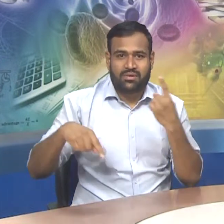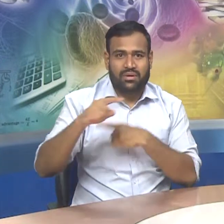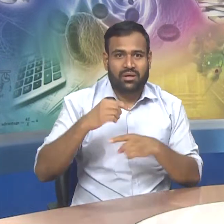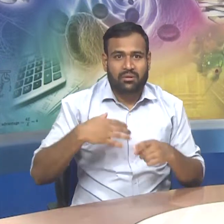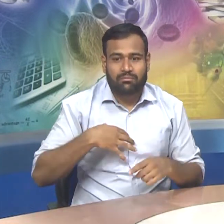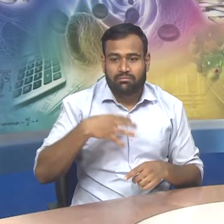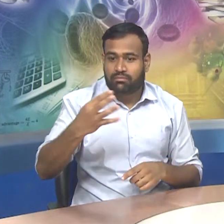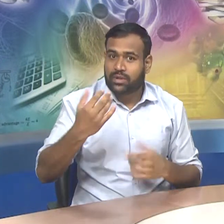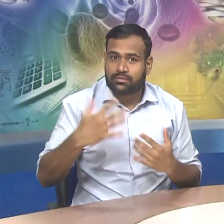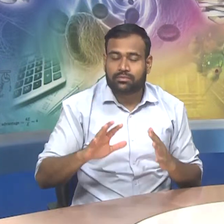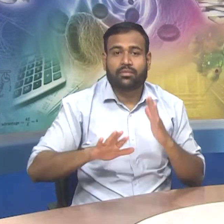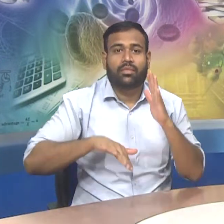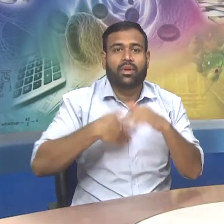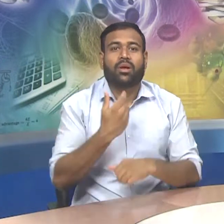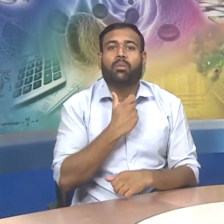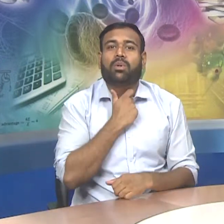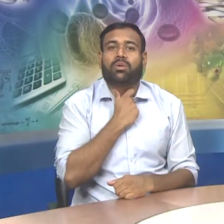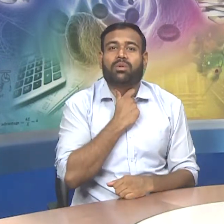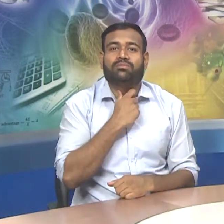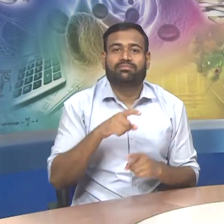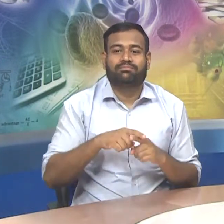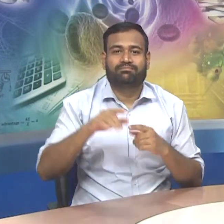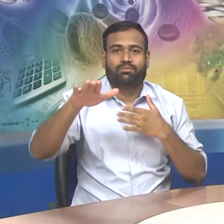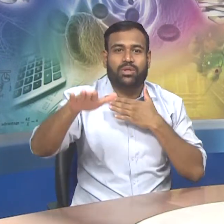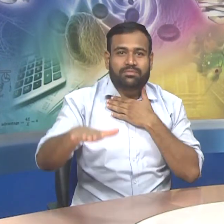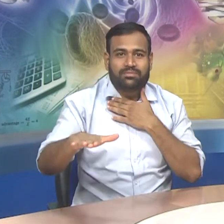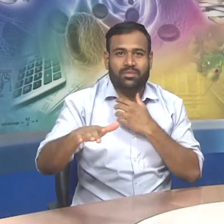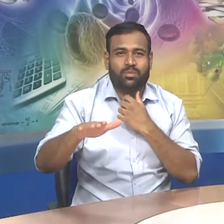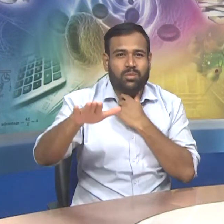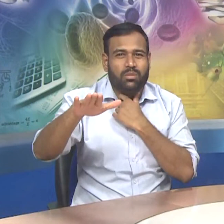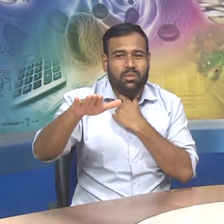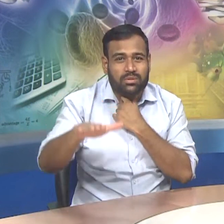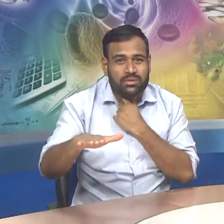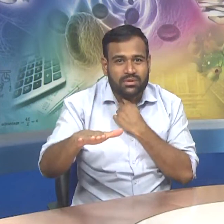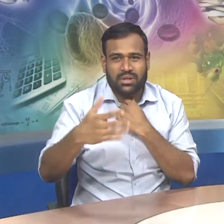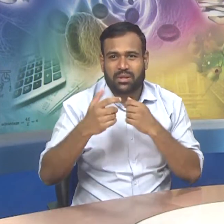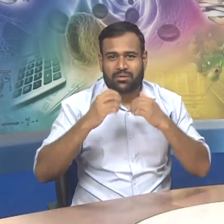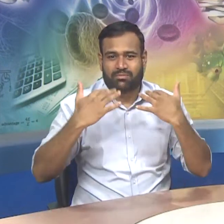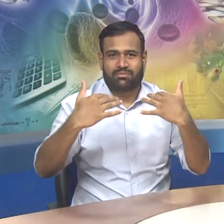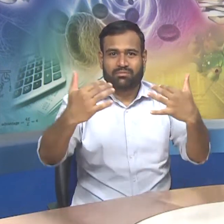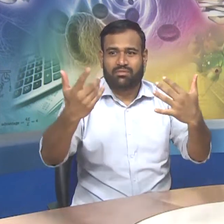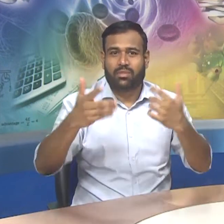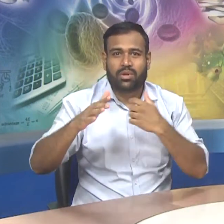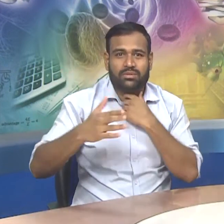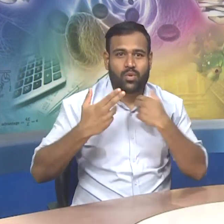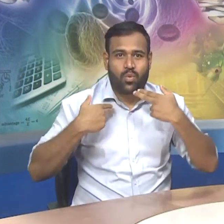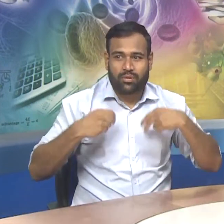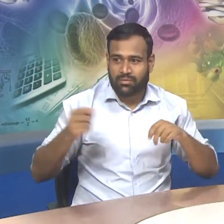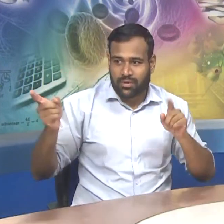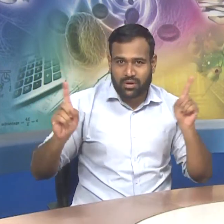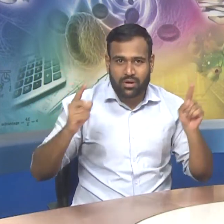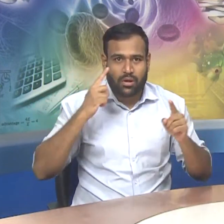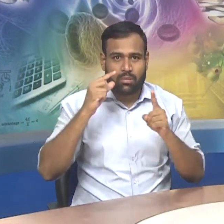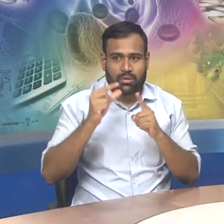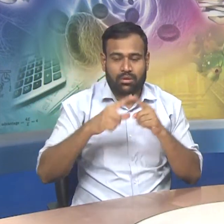And his term of office commences from the date he takes the oath of office.